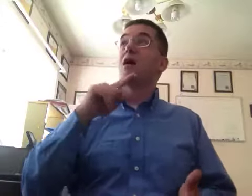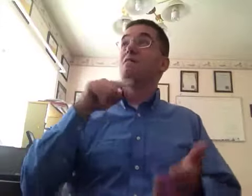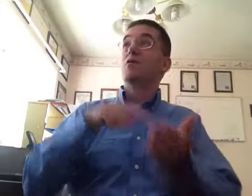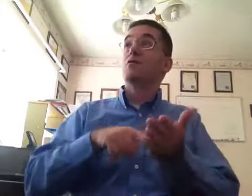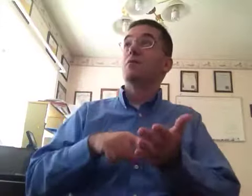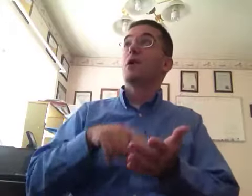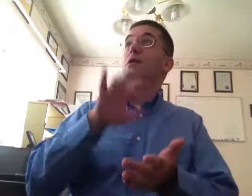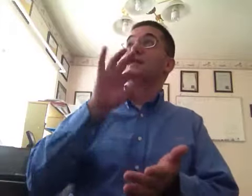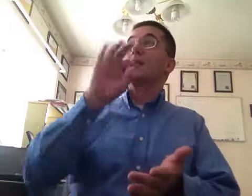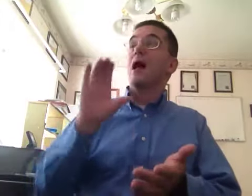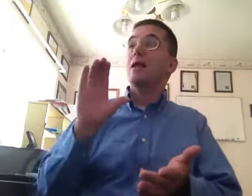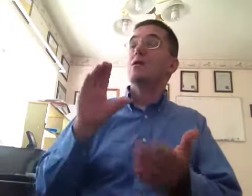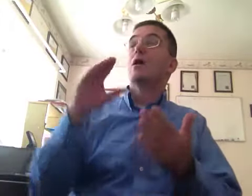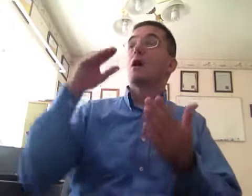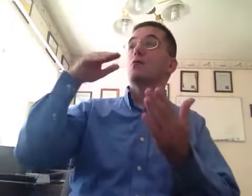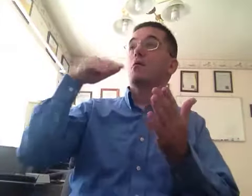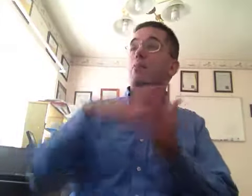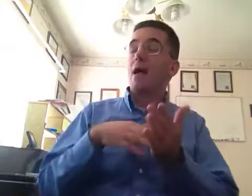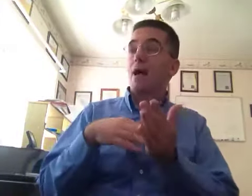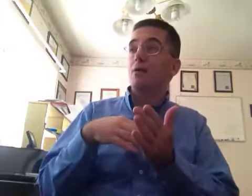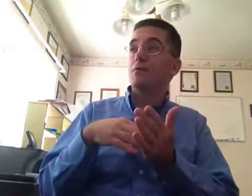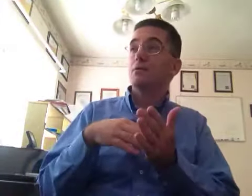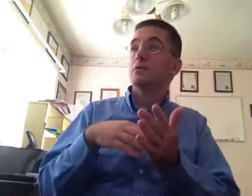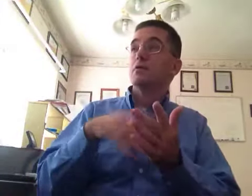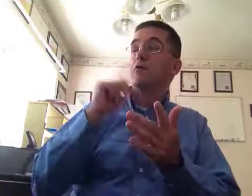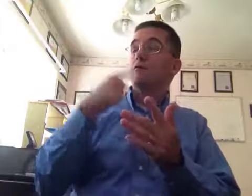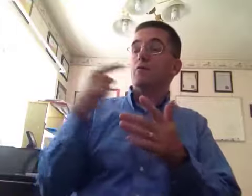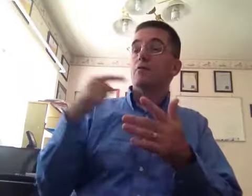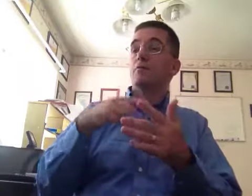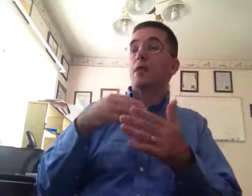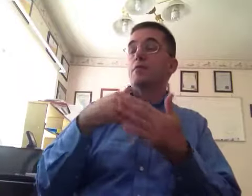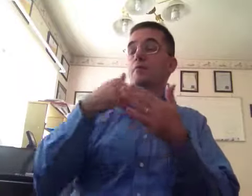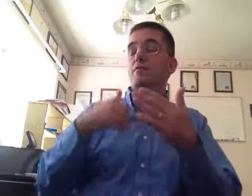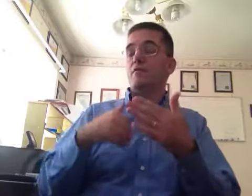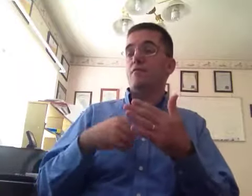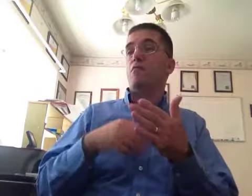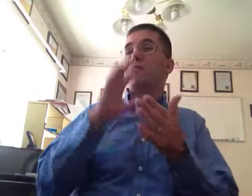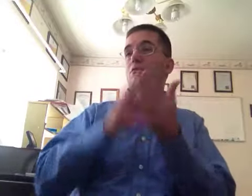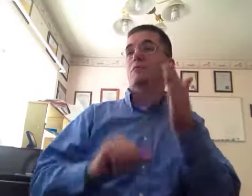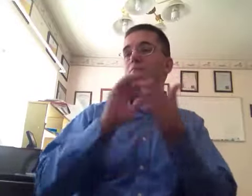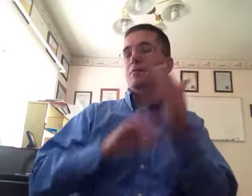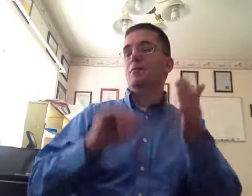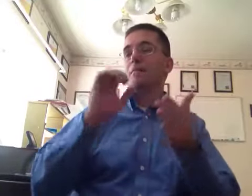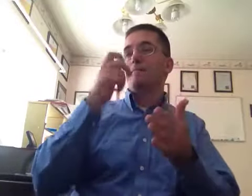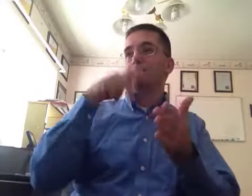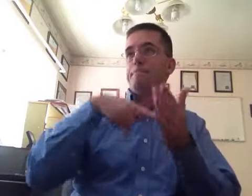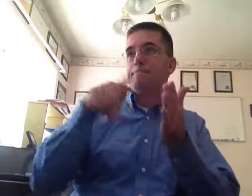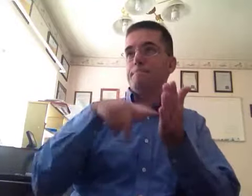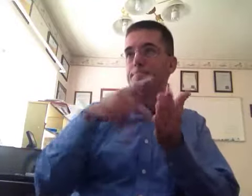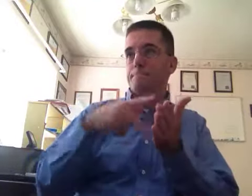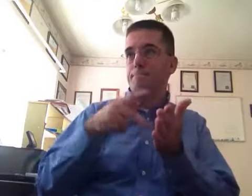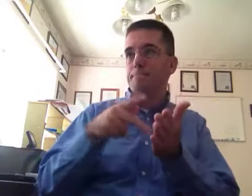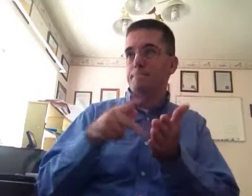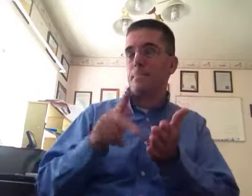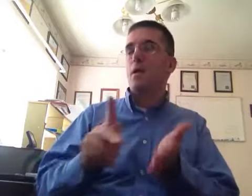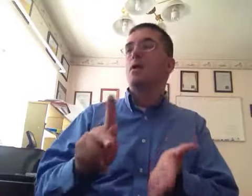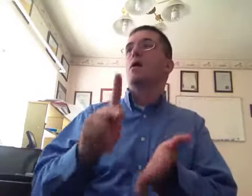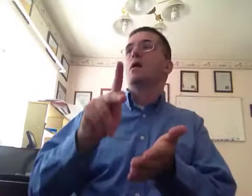almost $900,000. That was before the insurance deductions because they're a carrier price thing.